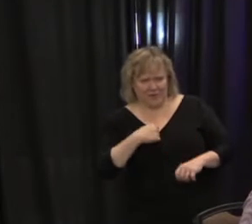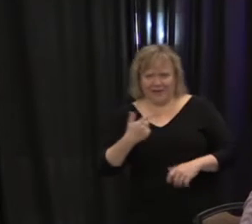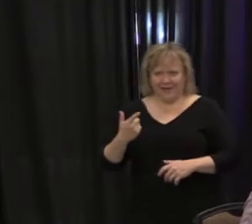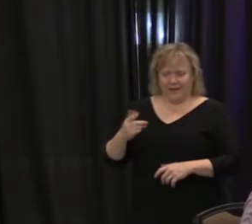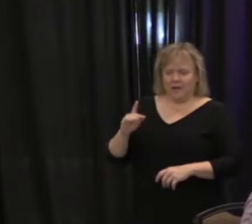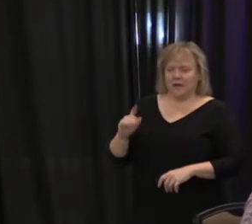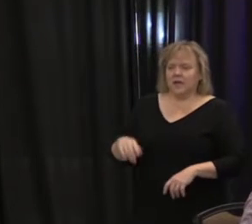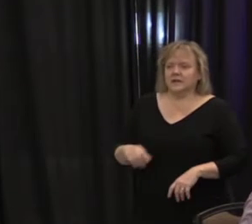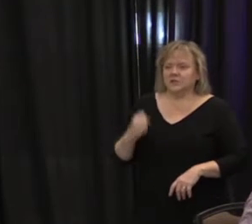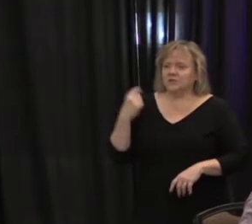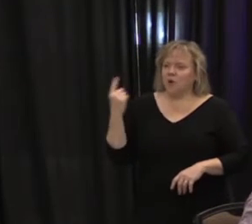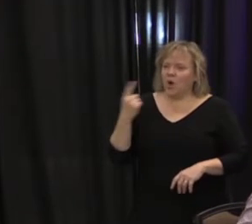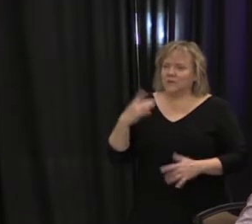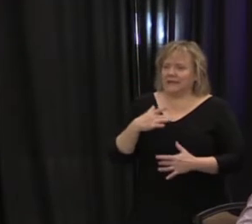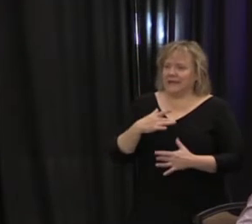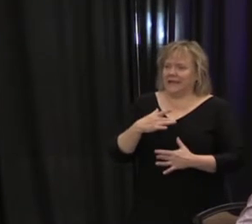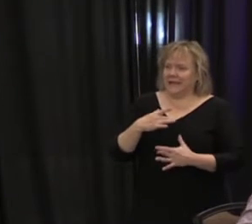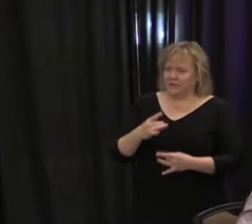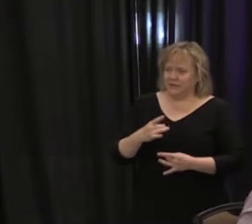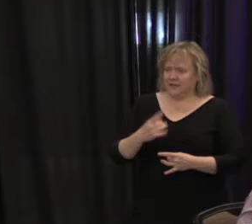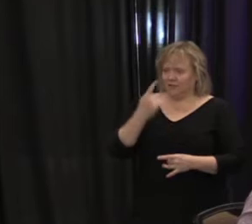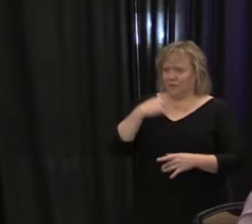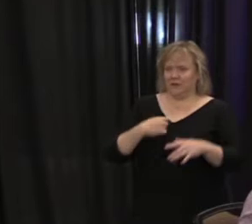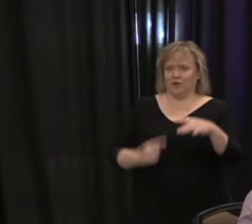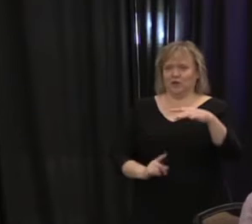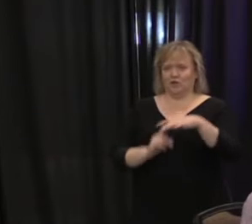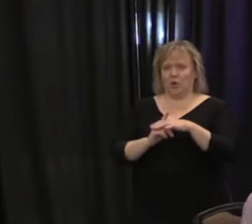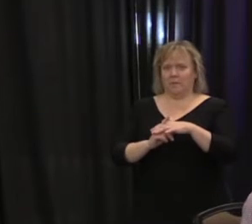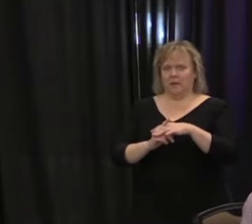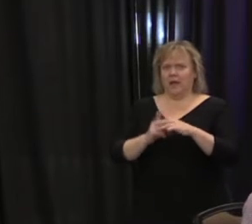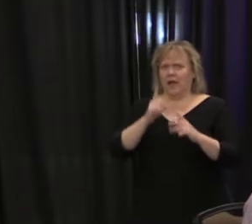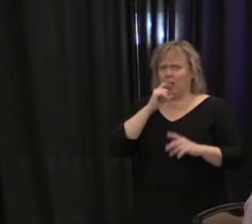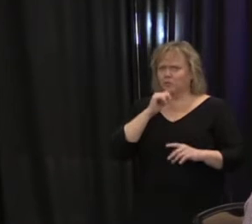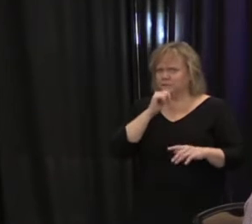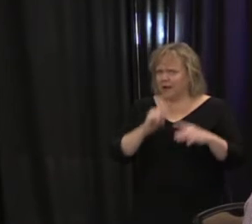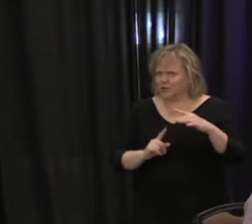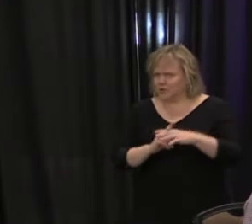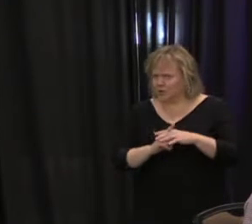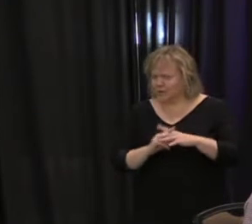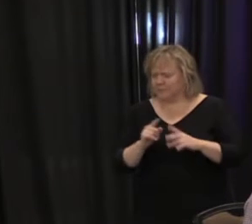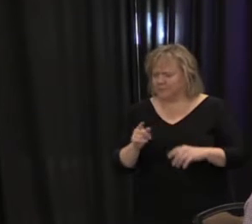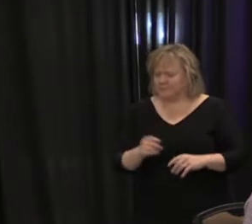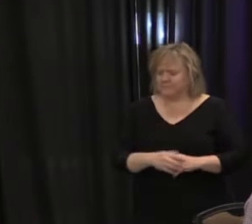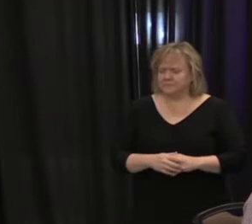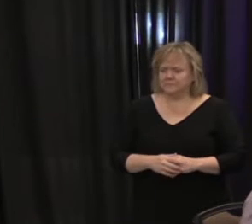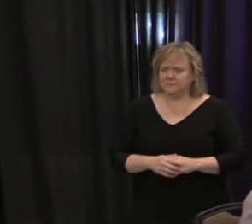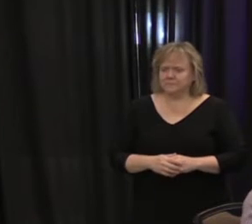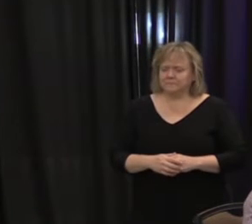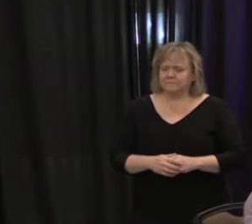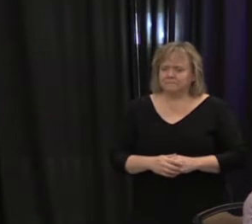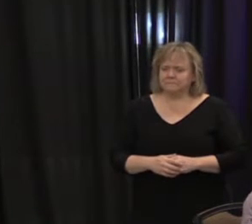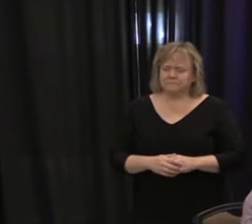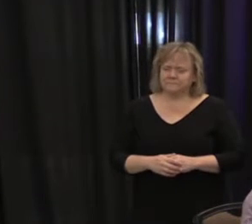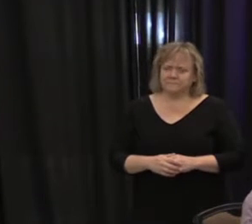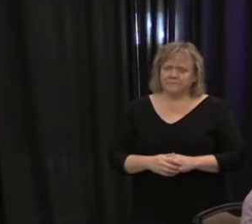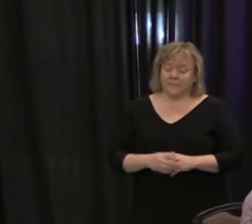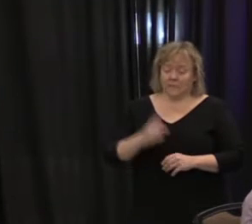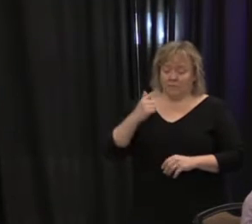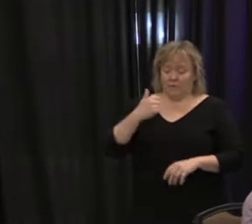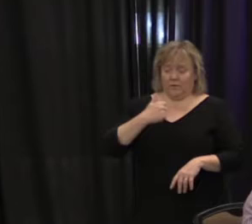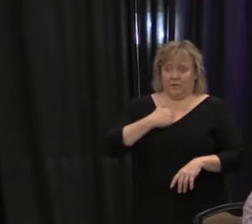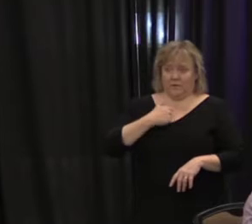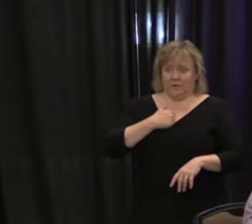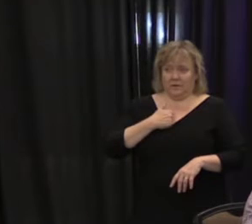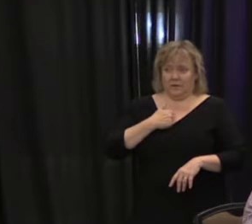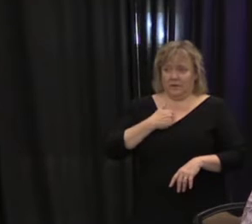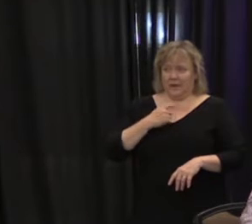always very interesting to obviously see who's showing up in the room and who's not showing up in the room. So for me, I kind of had